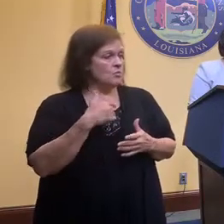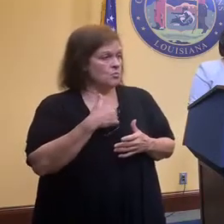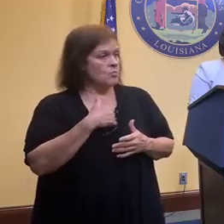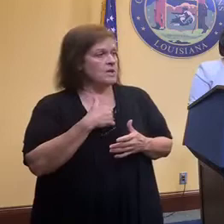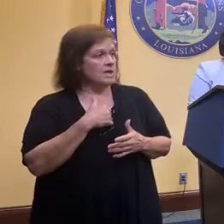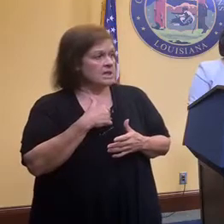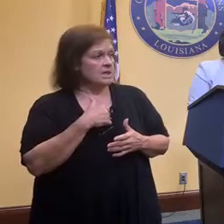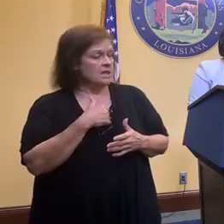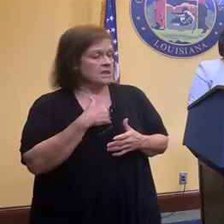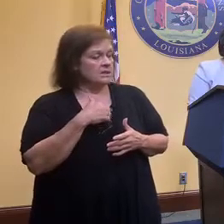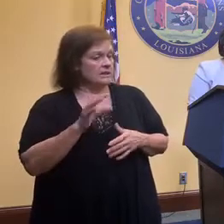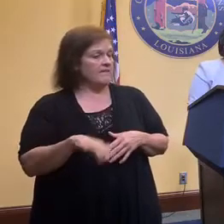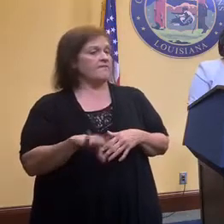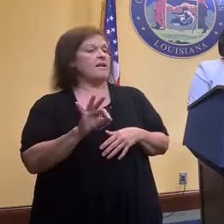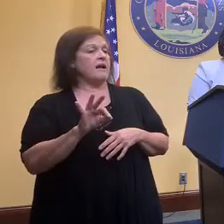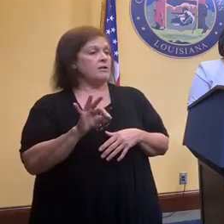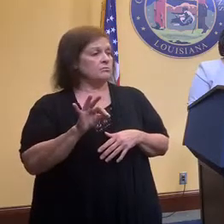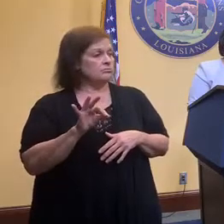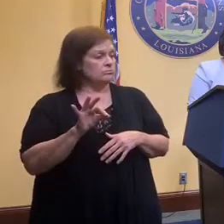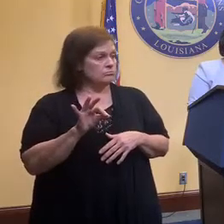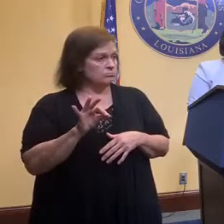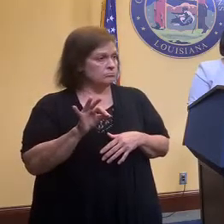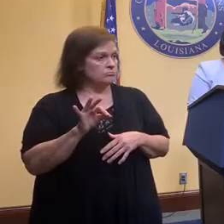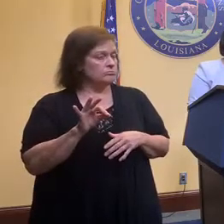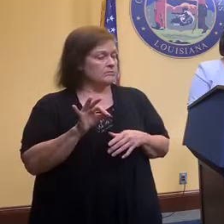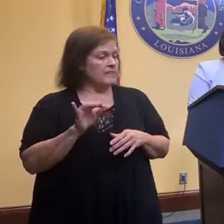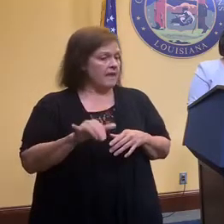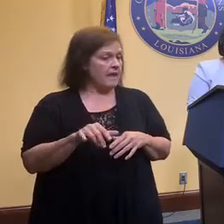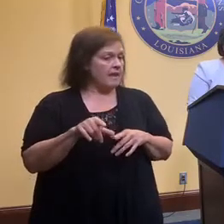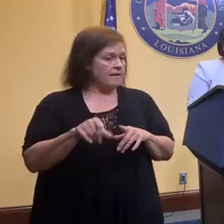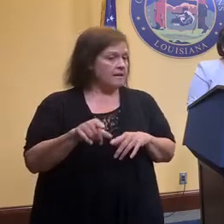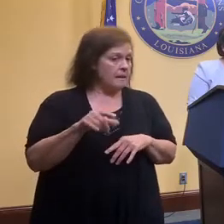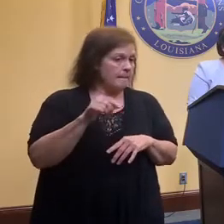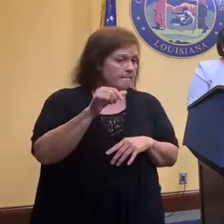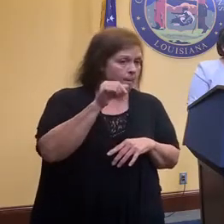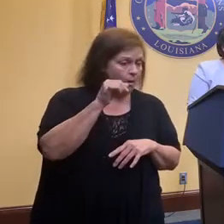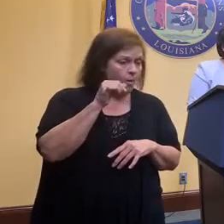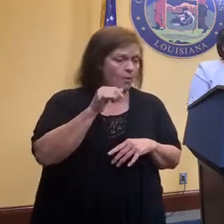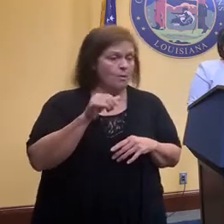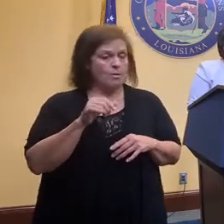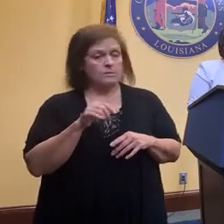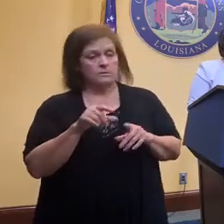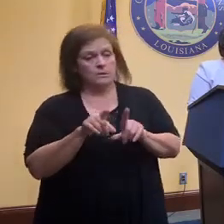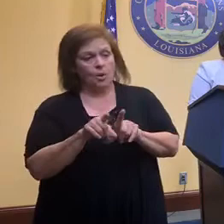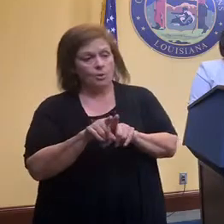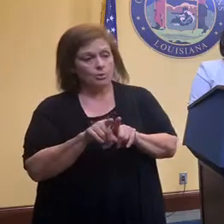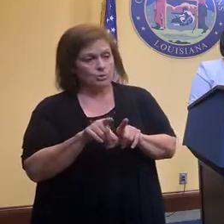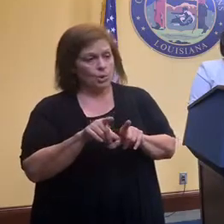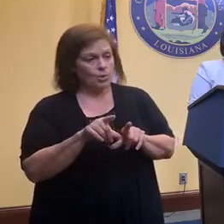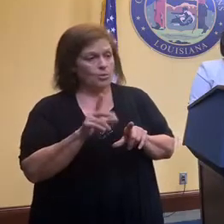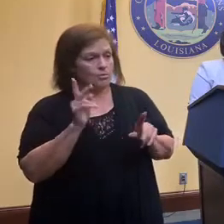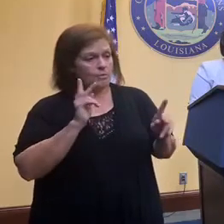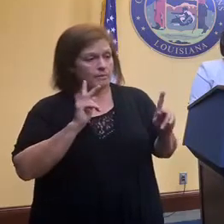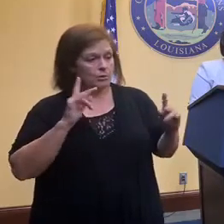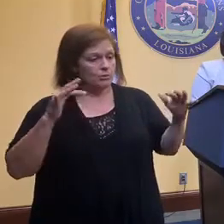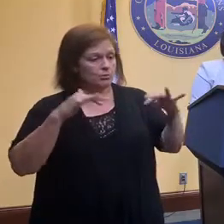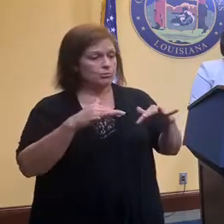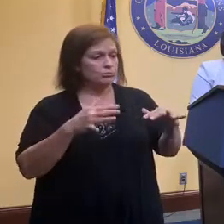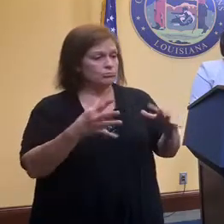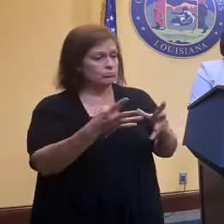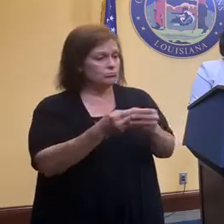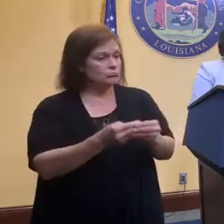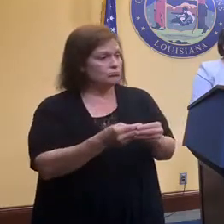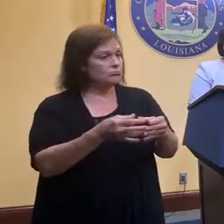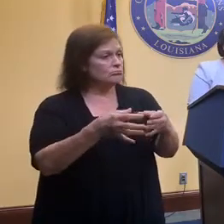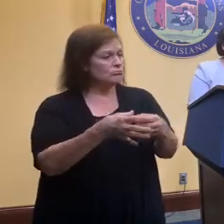an alignment at bars as well as these large gatherings as being